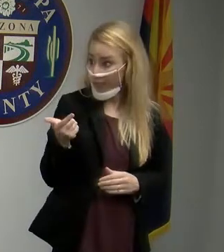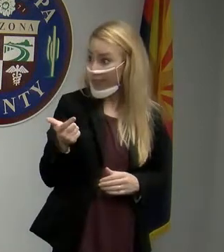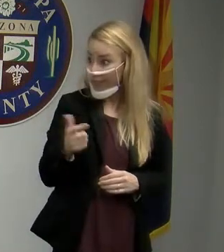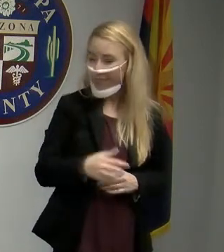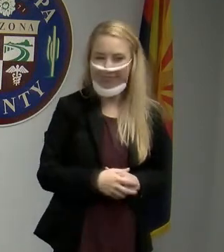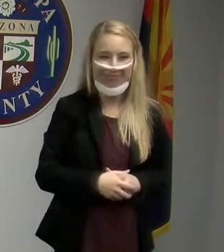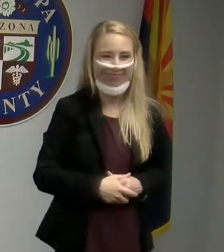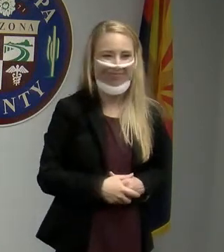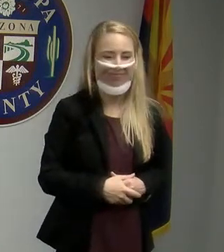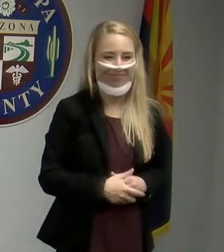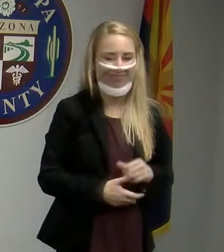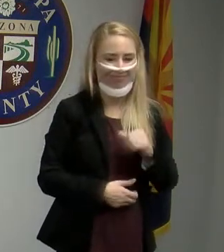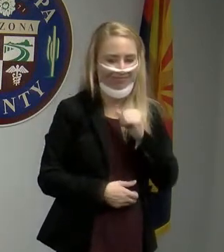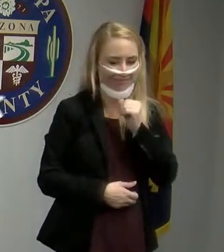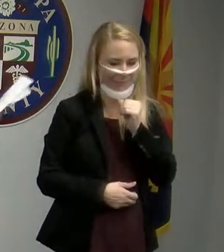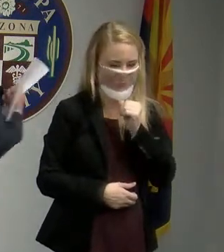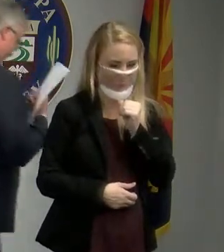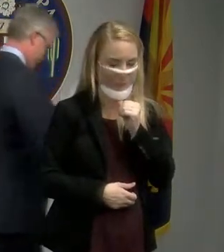right.